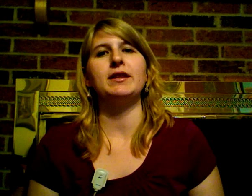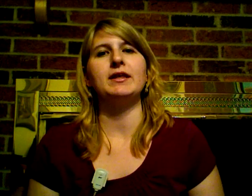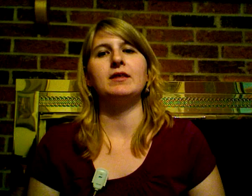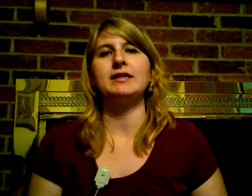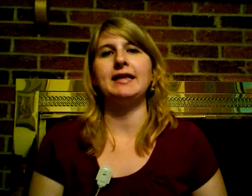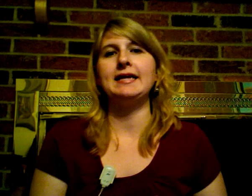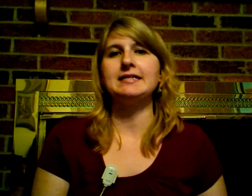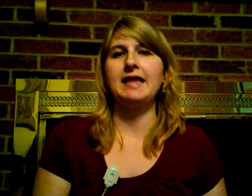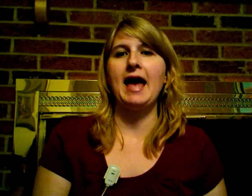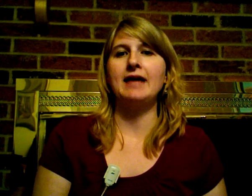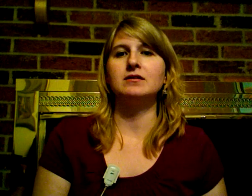and then relate it to that.